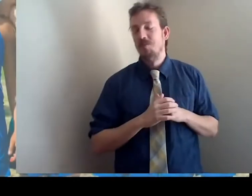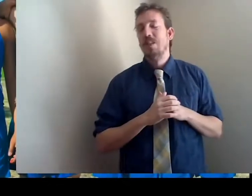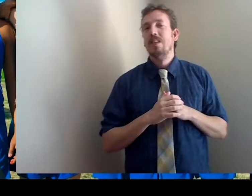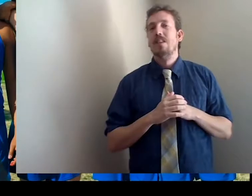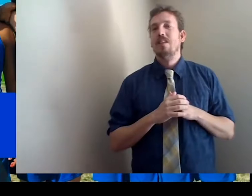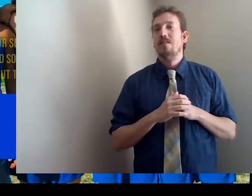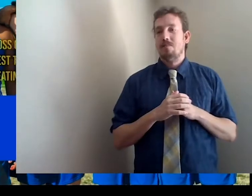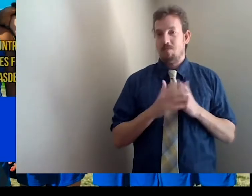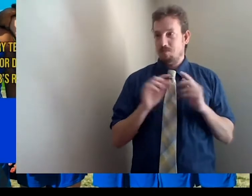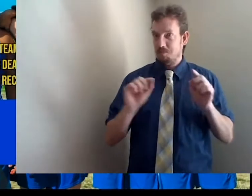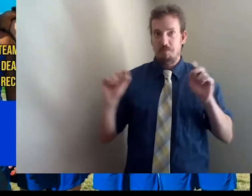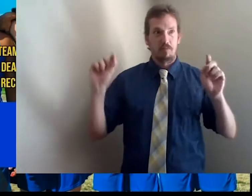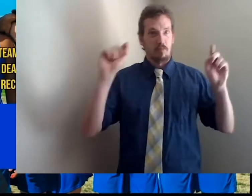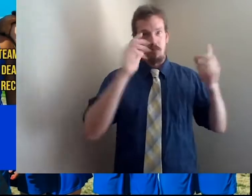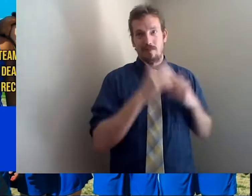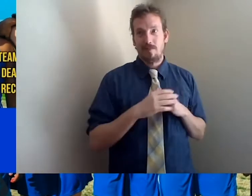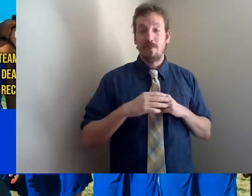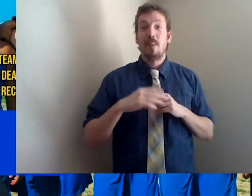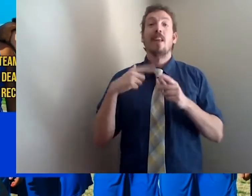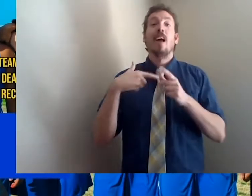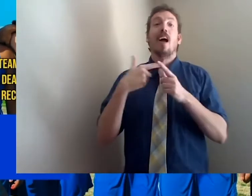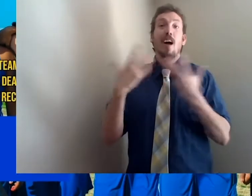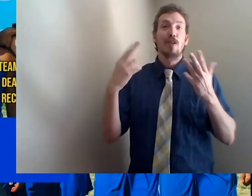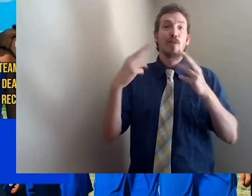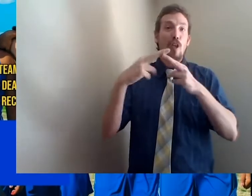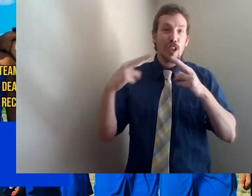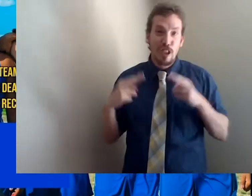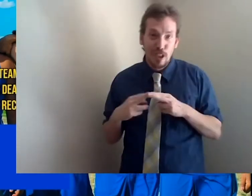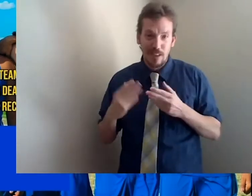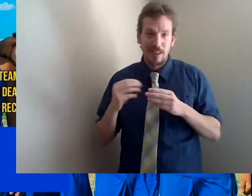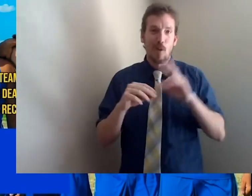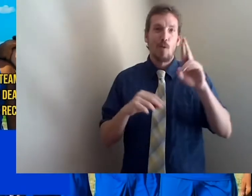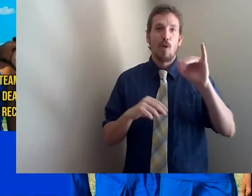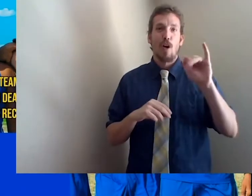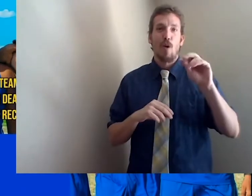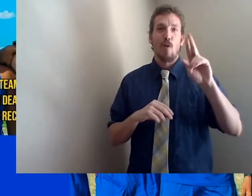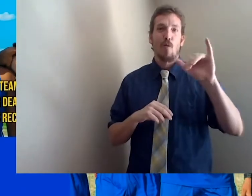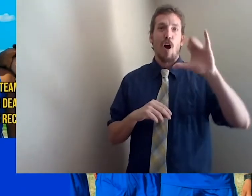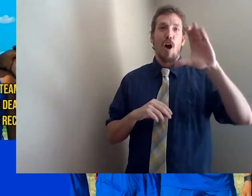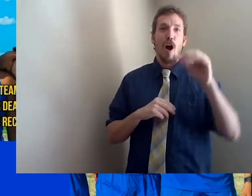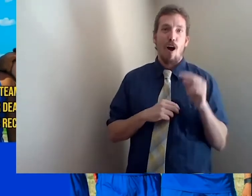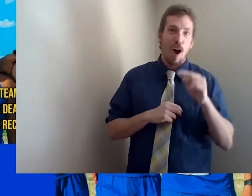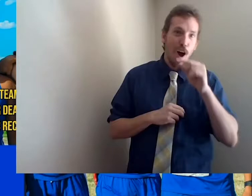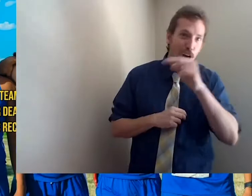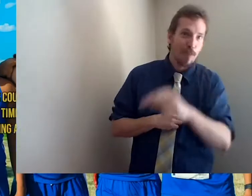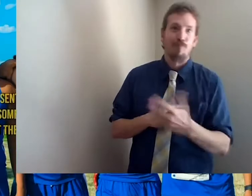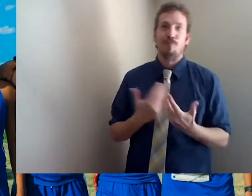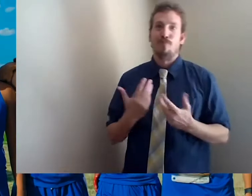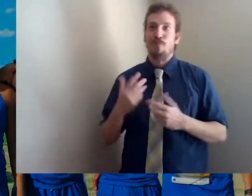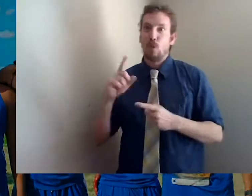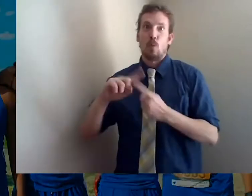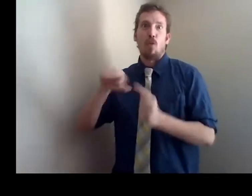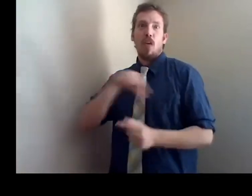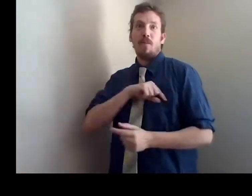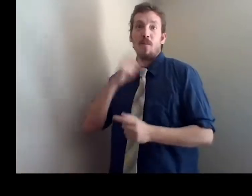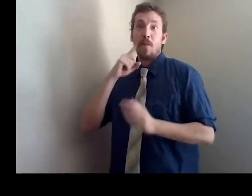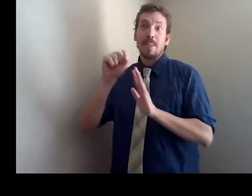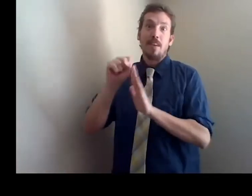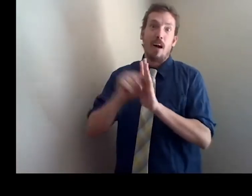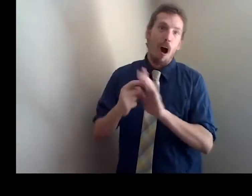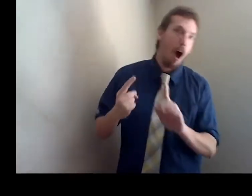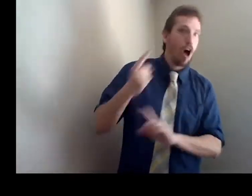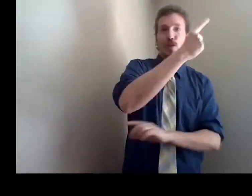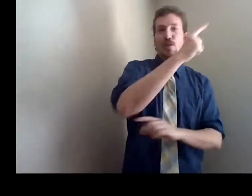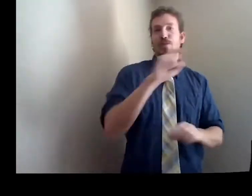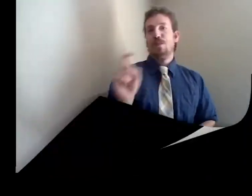Nike company hosted a huge event there. Words "Way to Go Sentinels." And we even participated in regionals